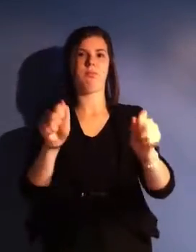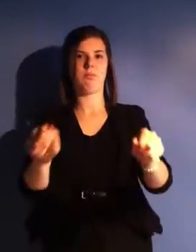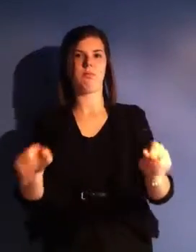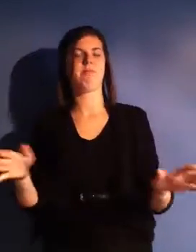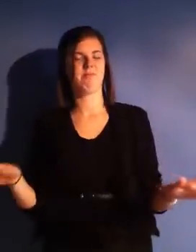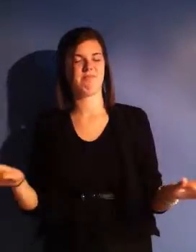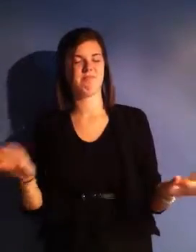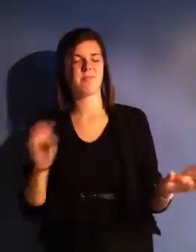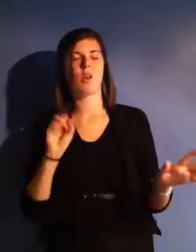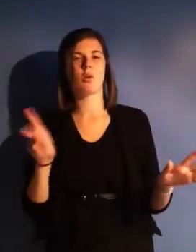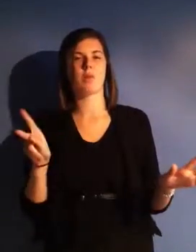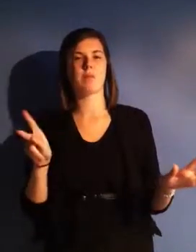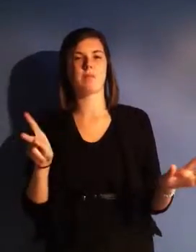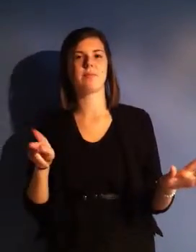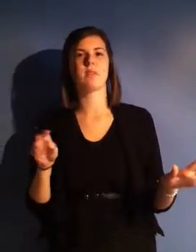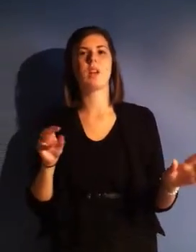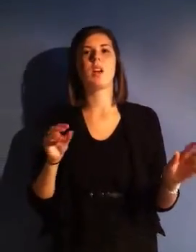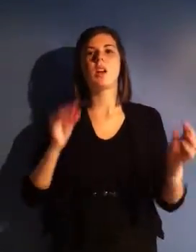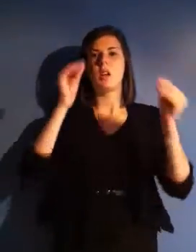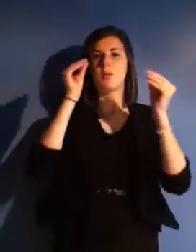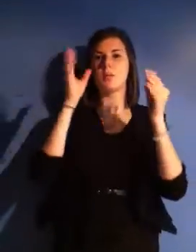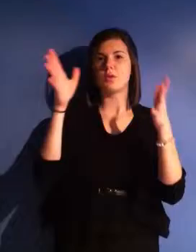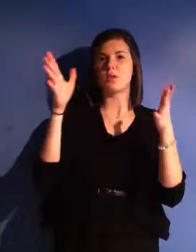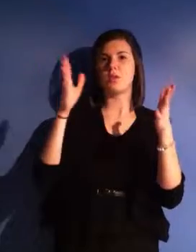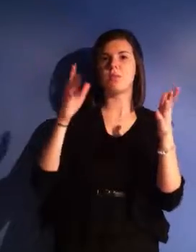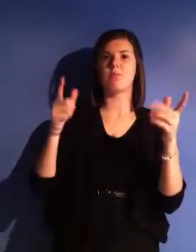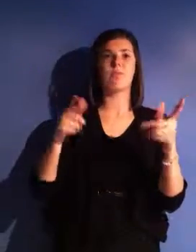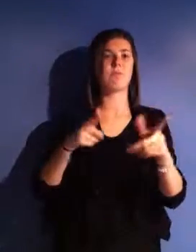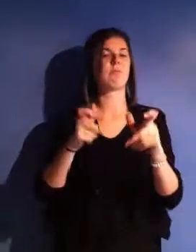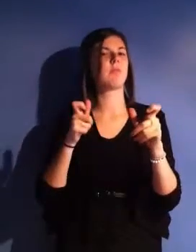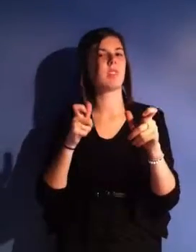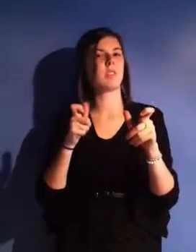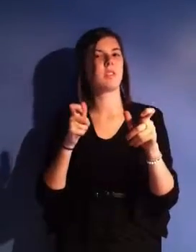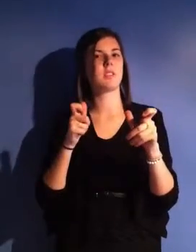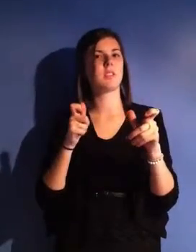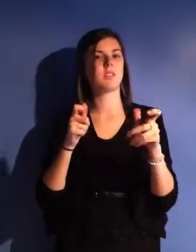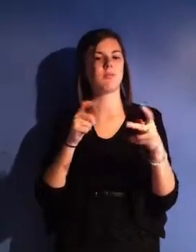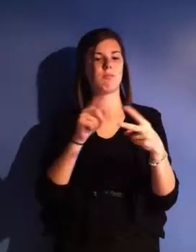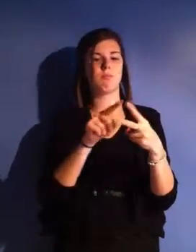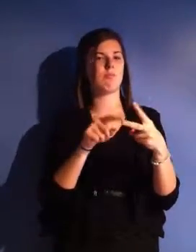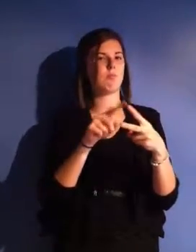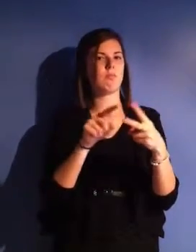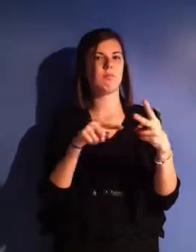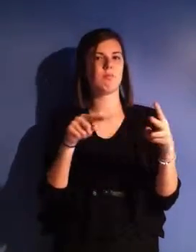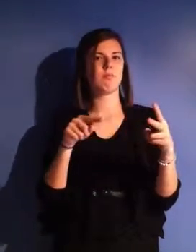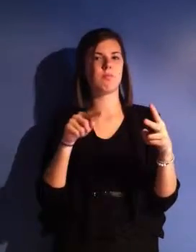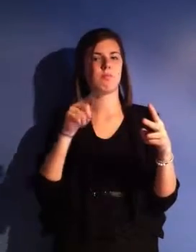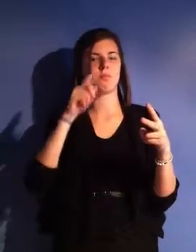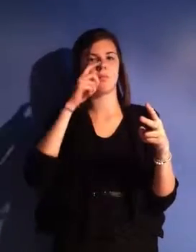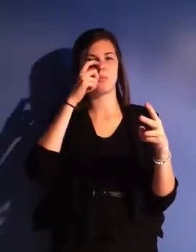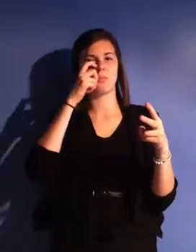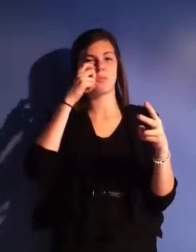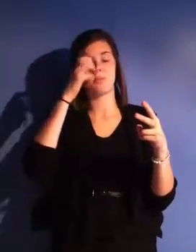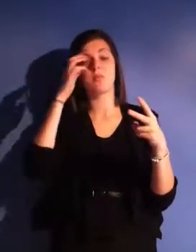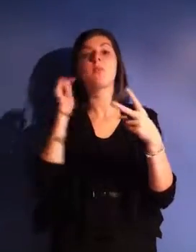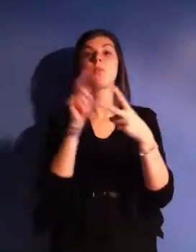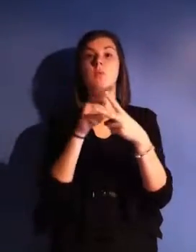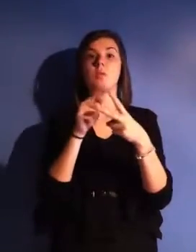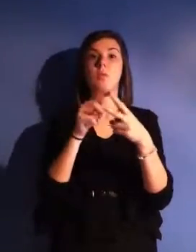just going to talk very quickly about how you do it either way. If you want to put the zipper in before you've